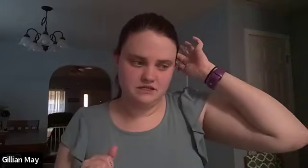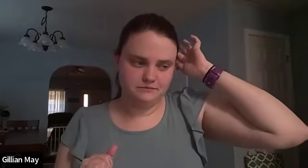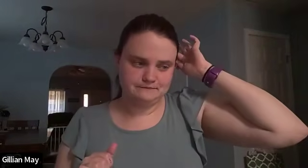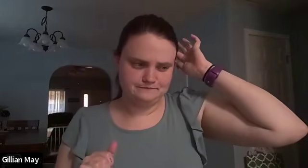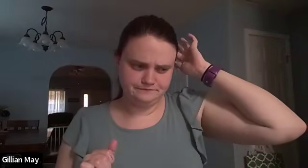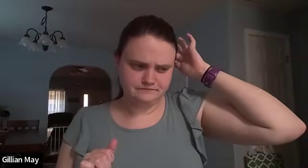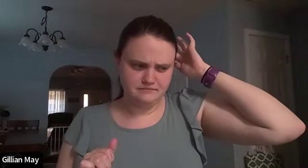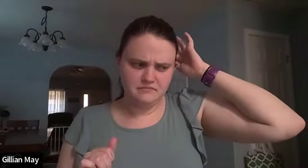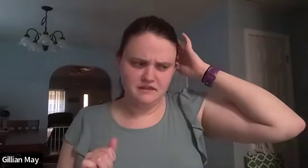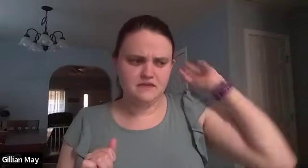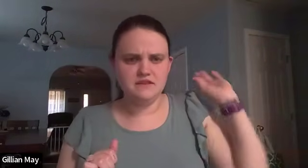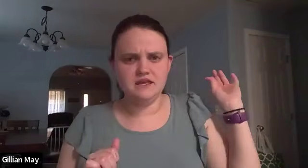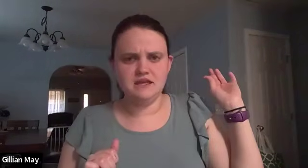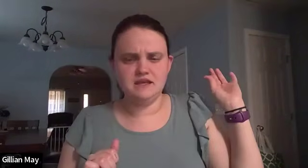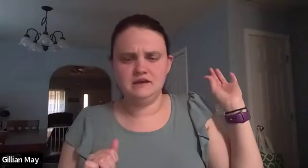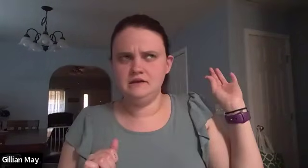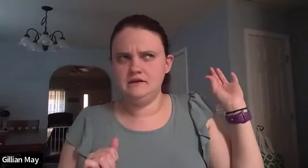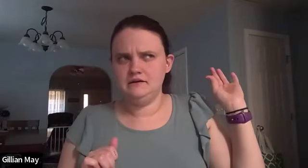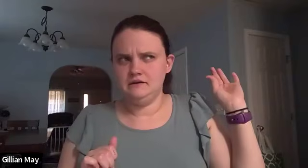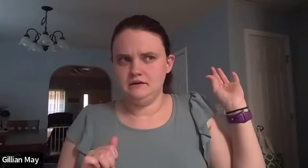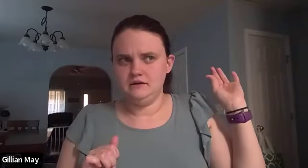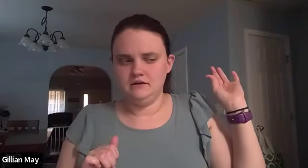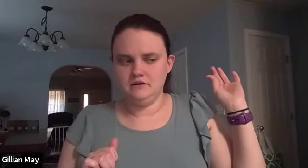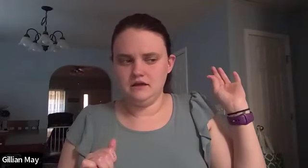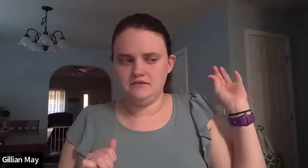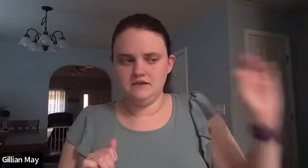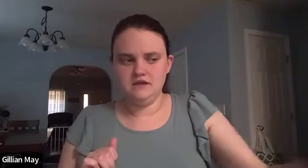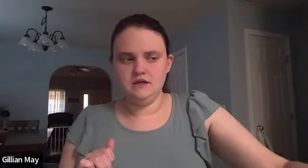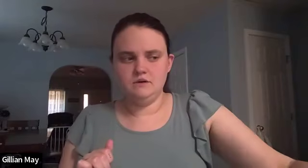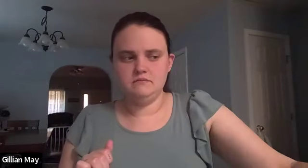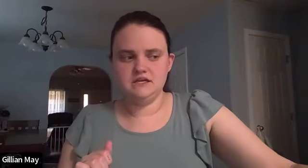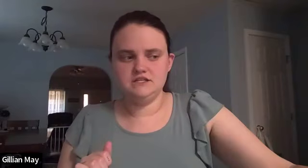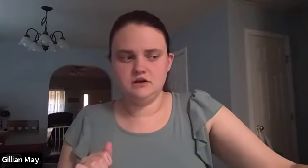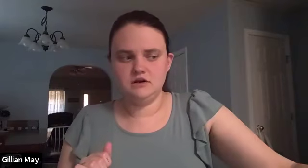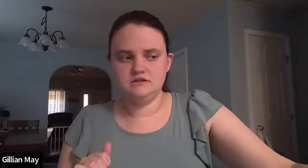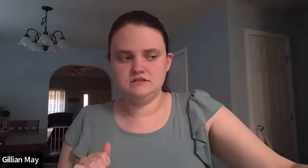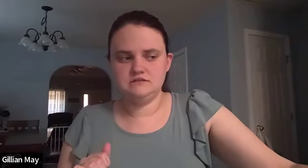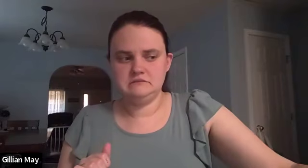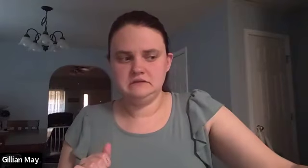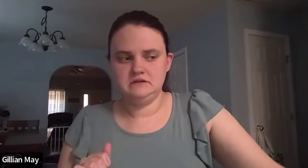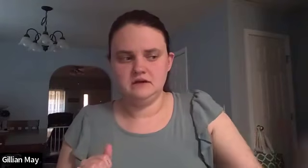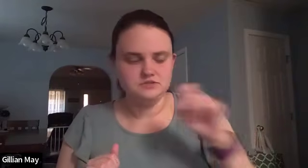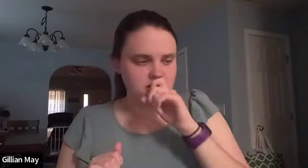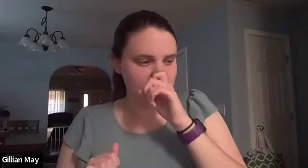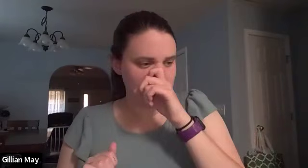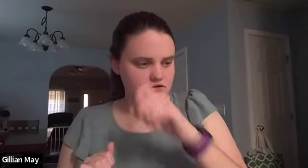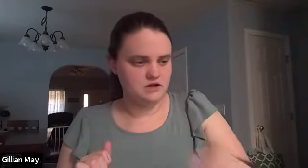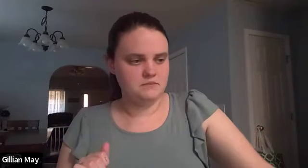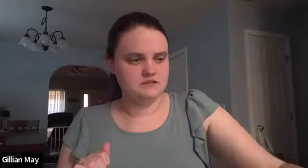week. And then I think we may start trying to think of what other topics